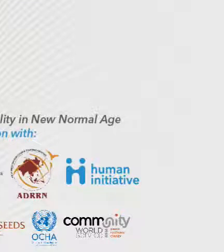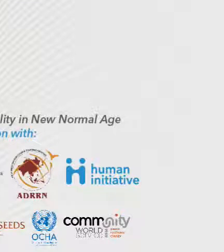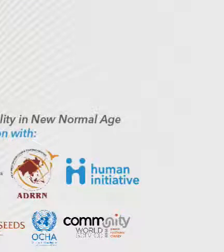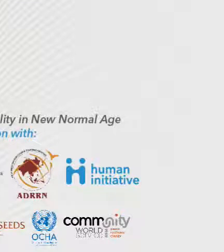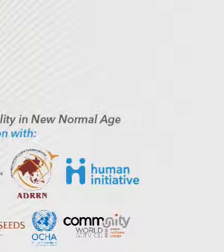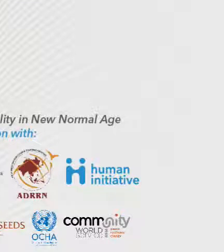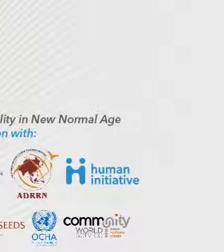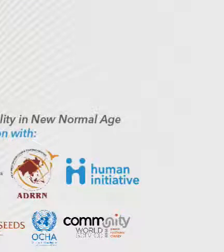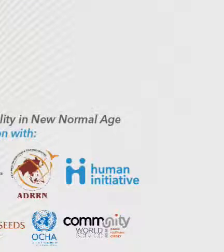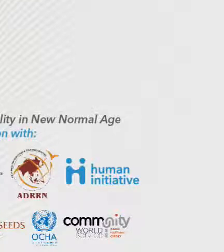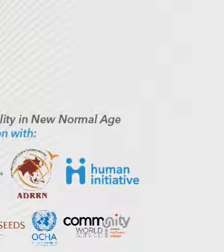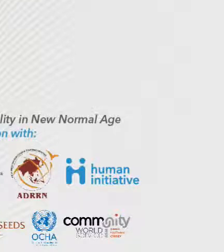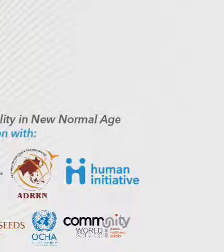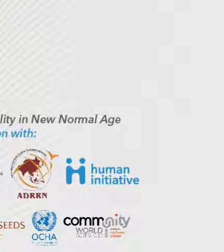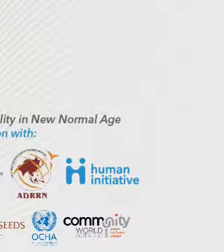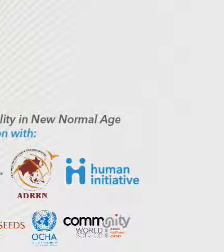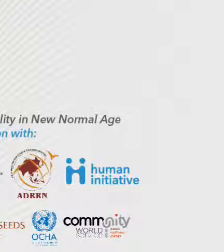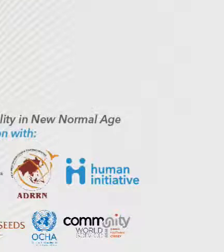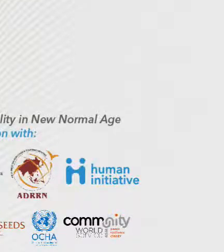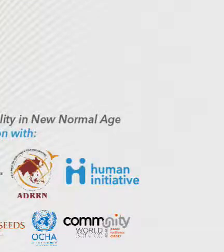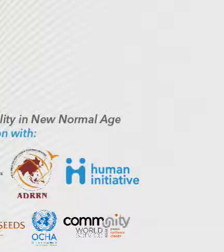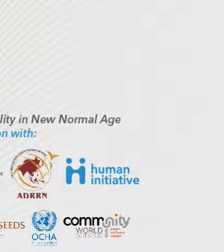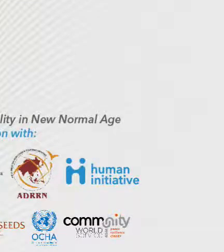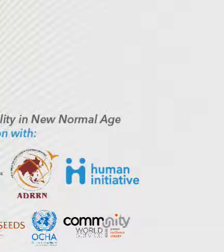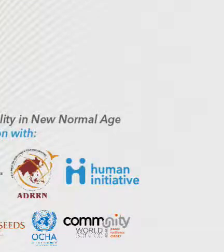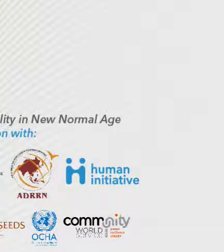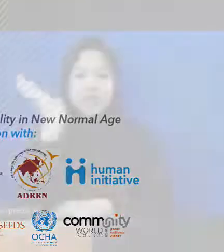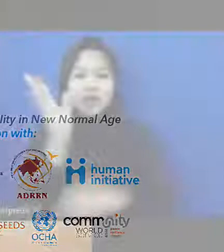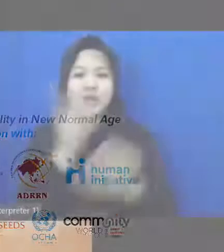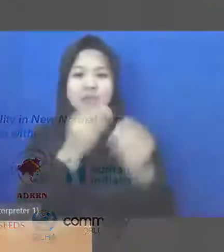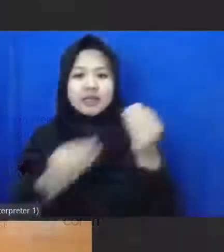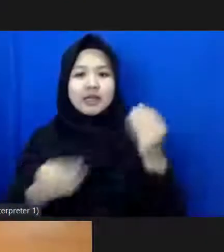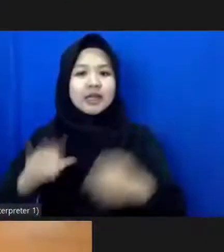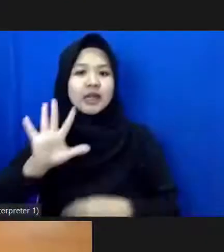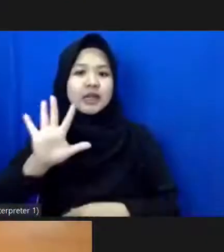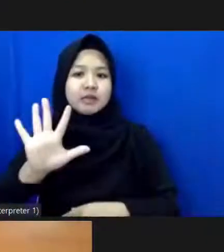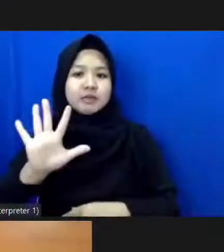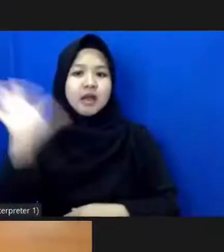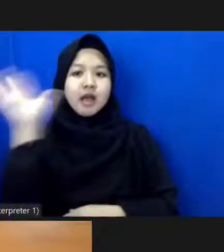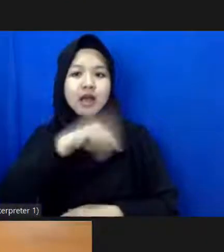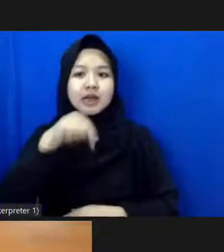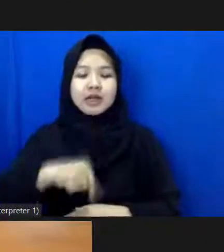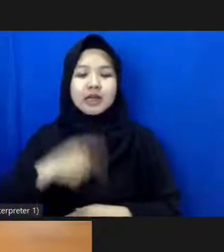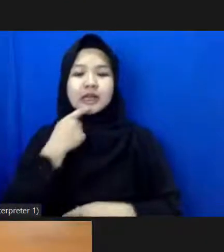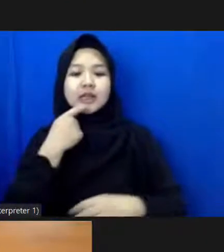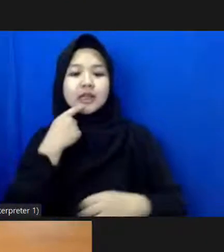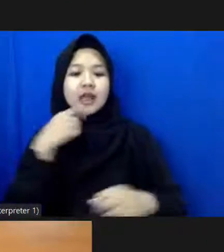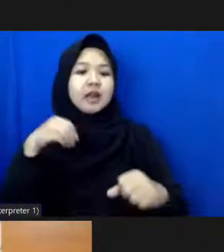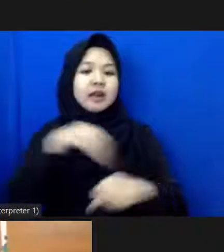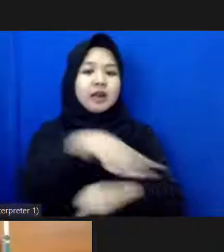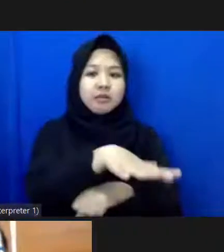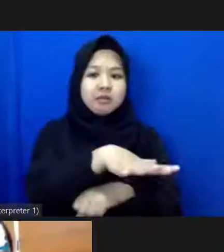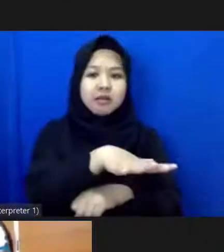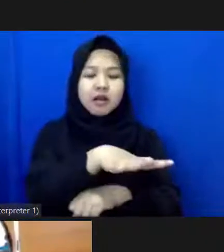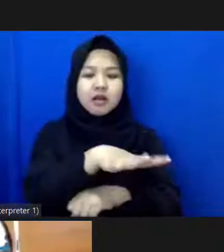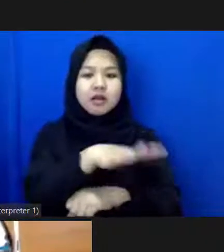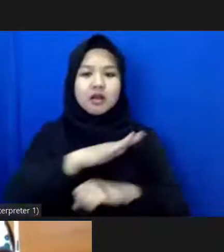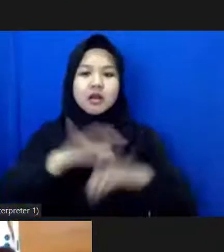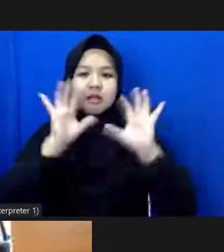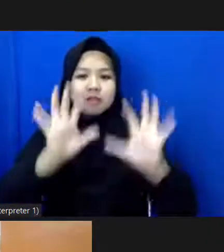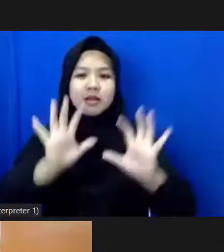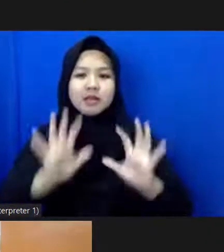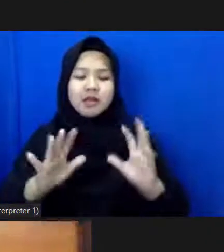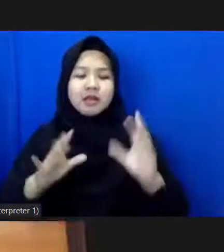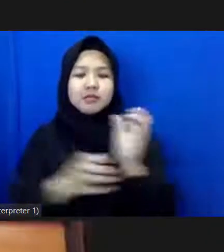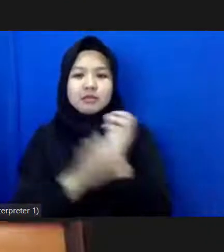our fifth webinar, and today's topic will be the impact of multi-hazard threats toward